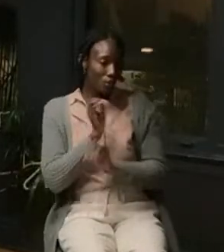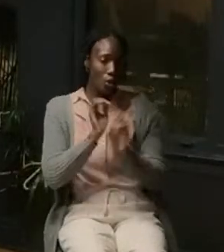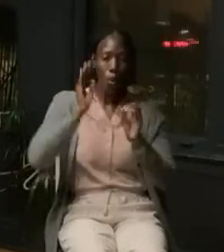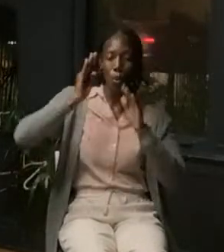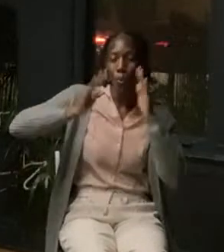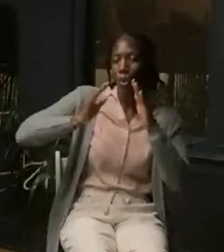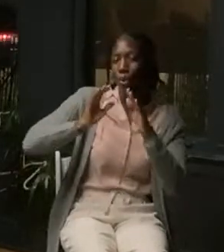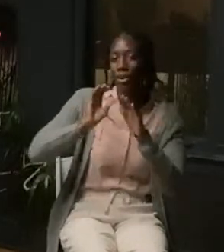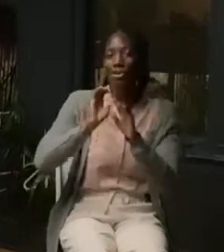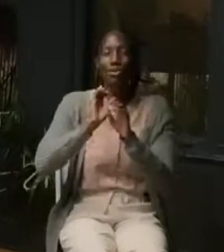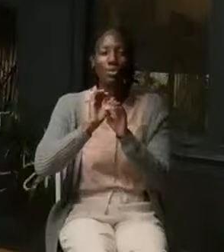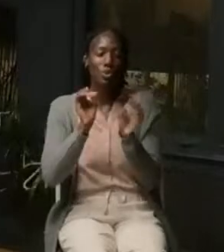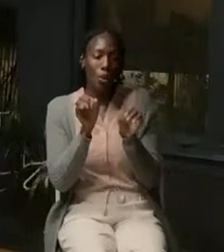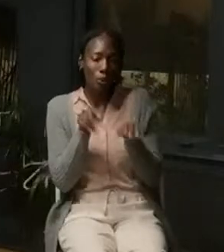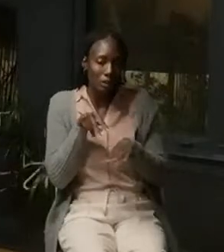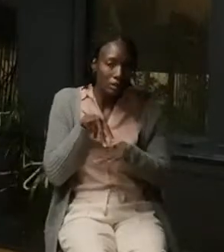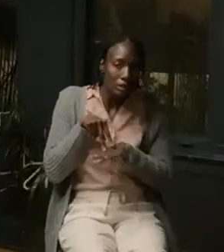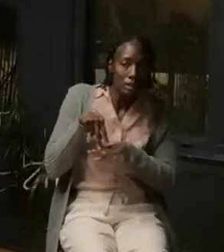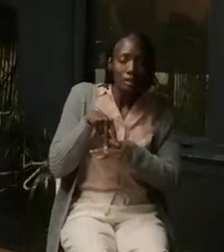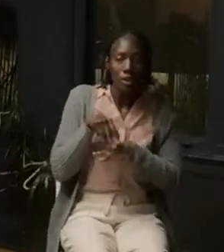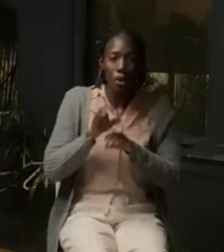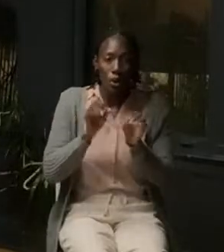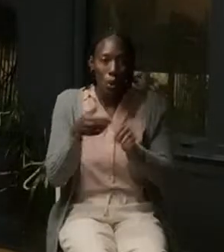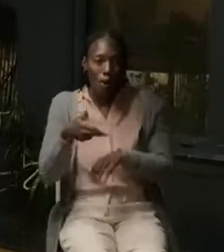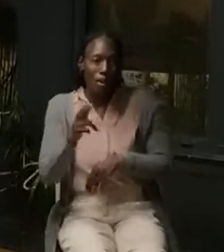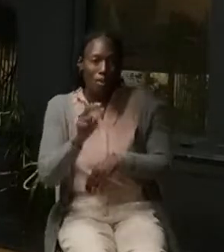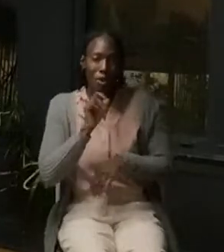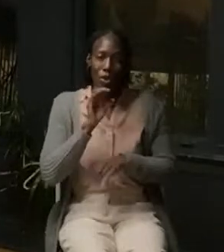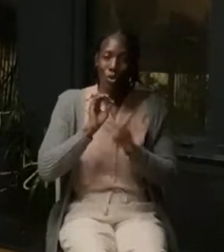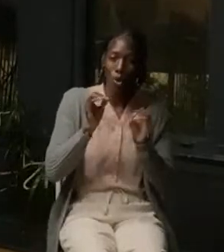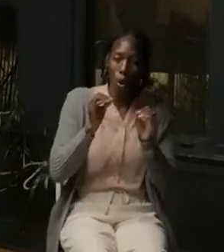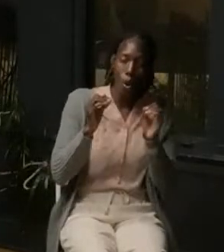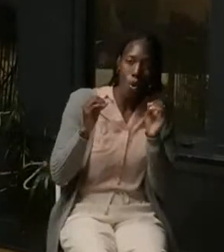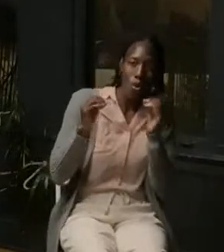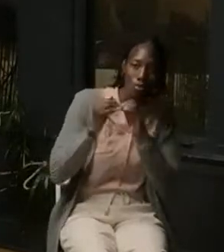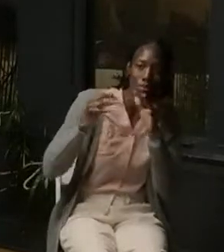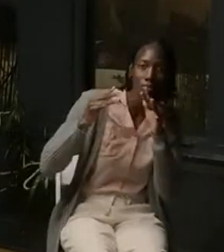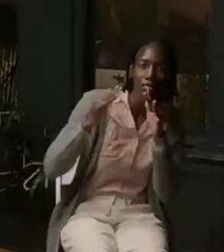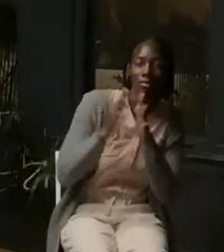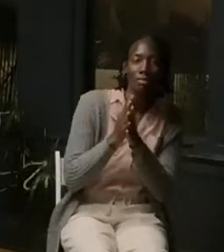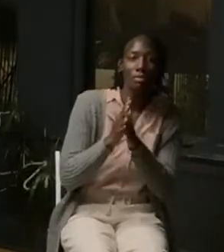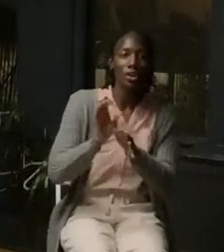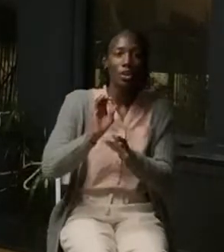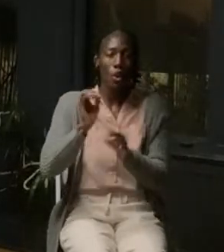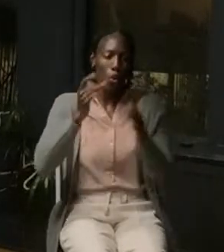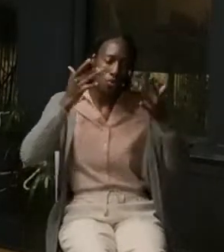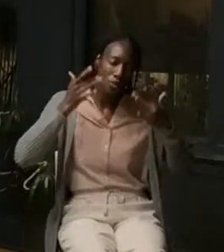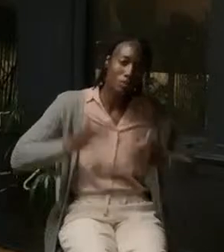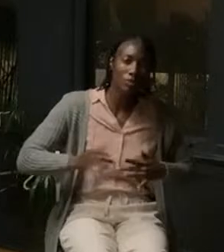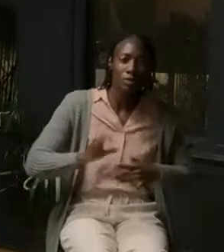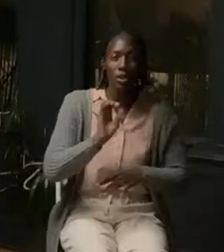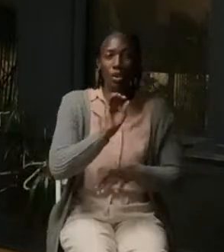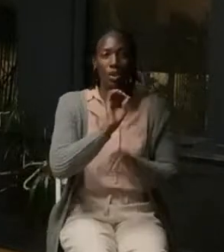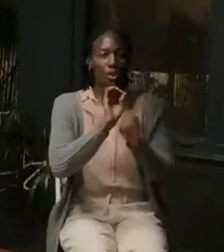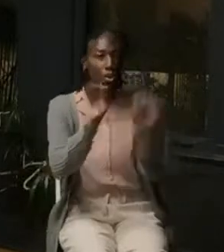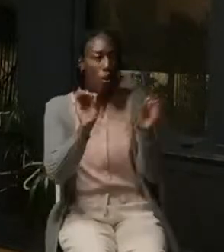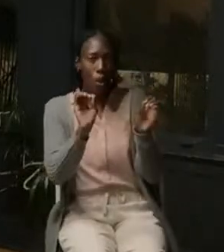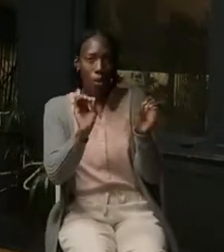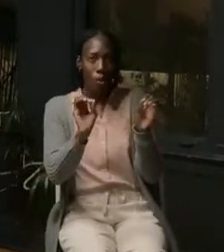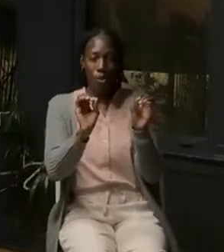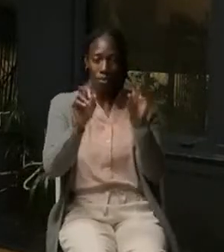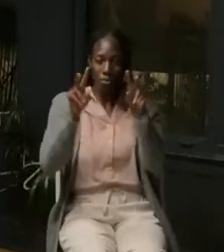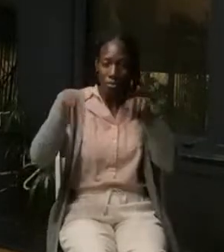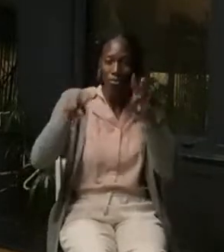no shuffle, no gun blast game, no transgression, no dishonor, no ma'afa ruin, no depression, no despair, no what you